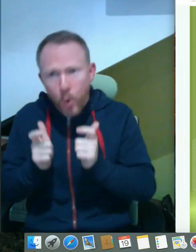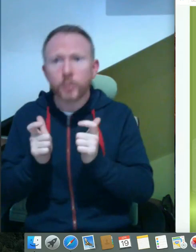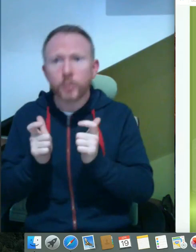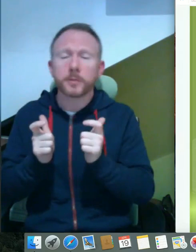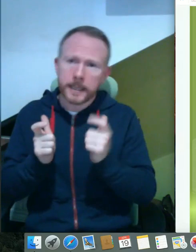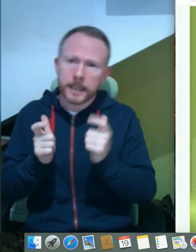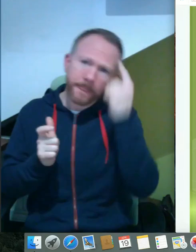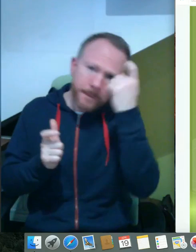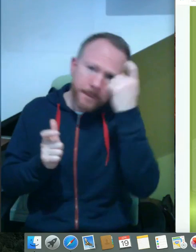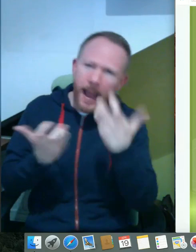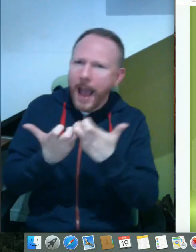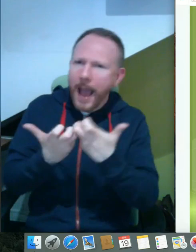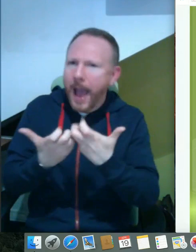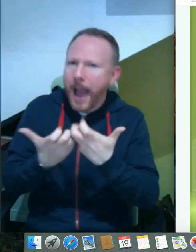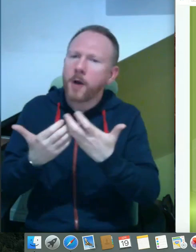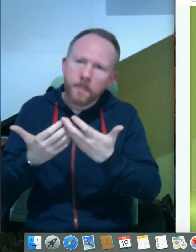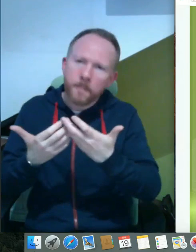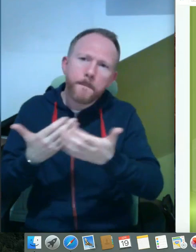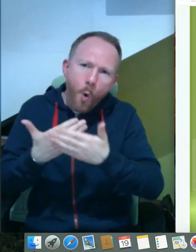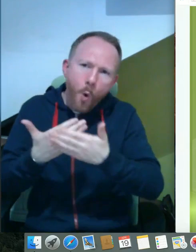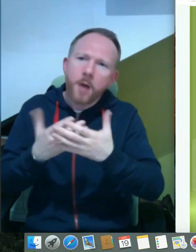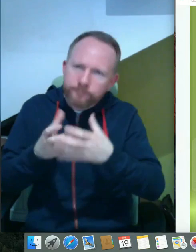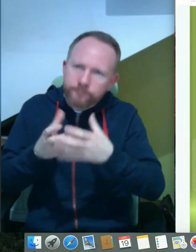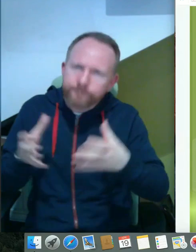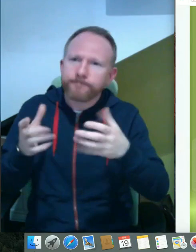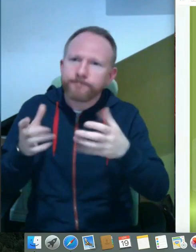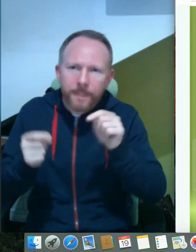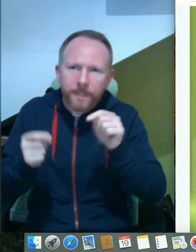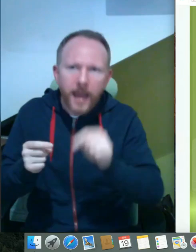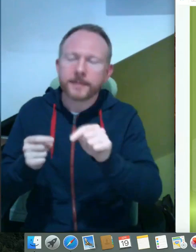kind of work similarly as well.